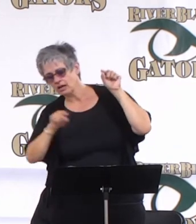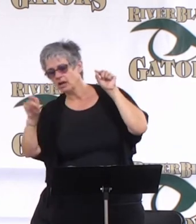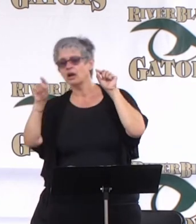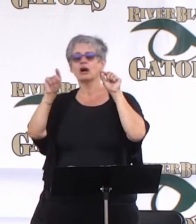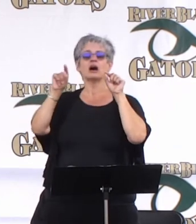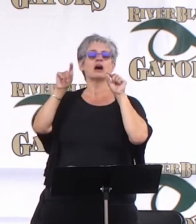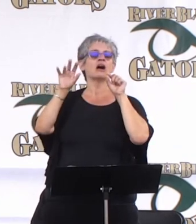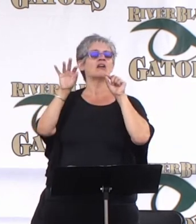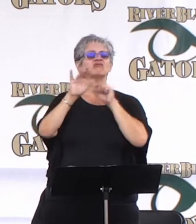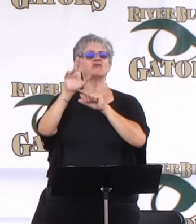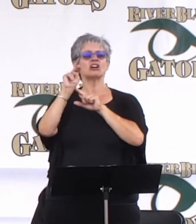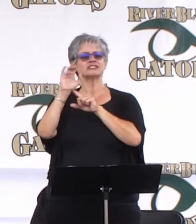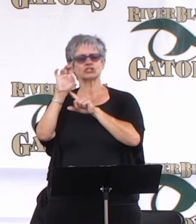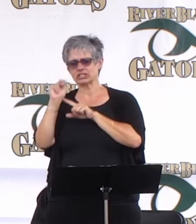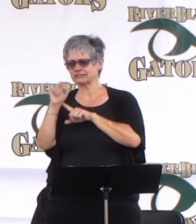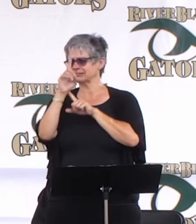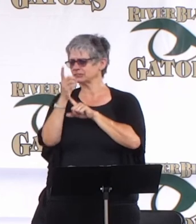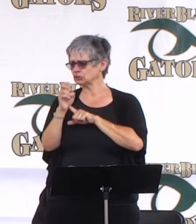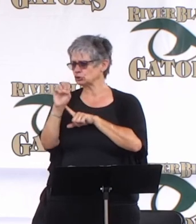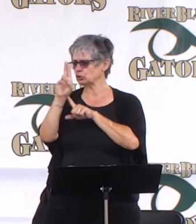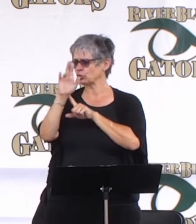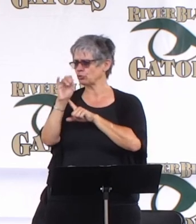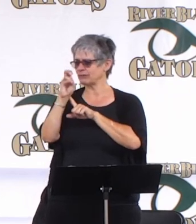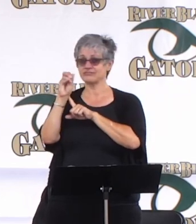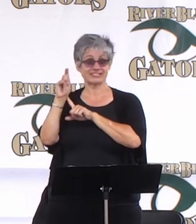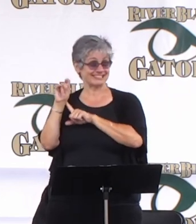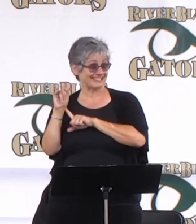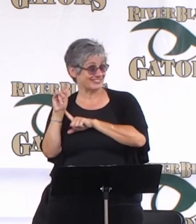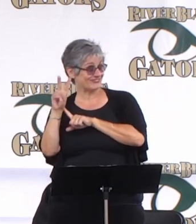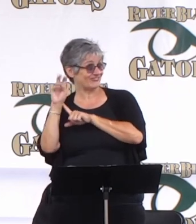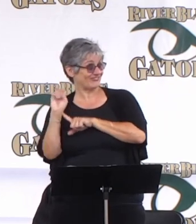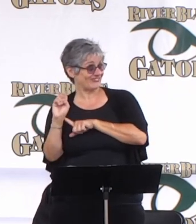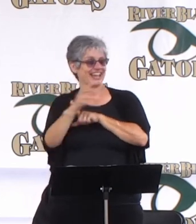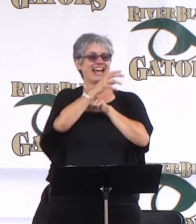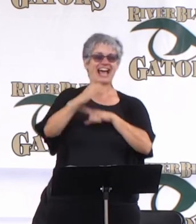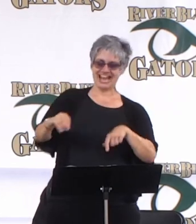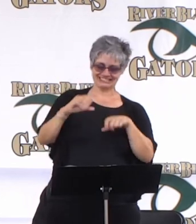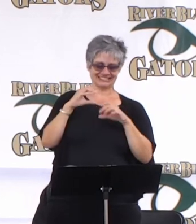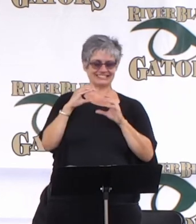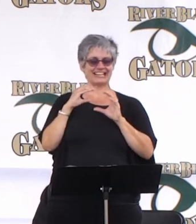is, all of which I know I'm going to use on a daily basis after today.